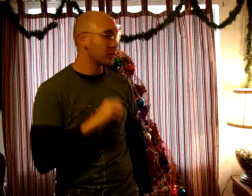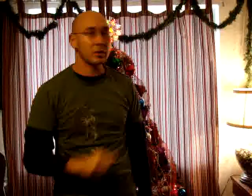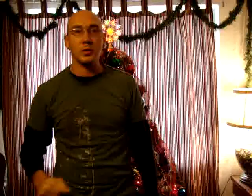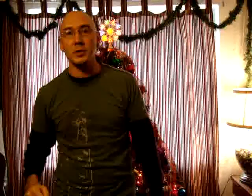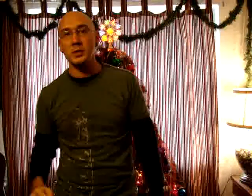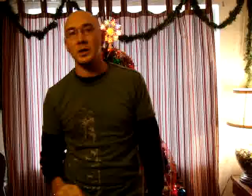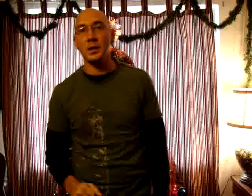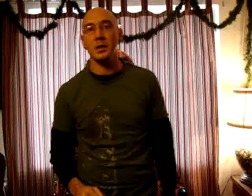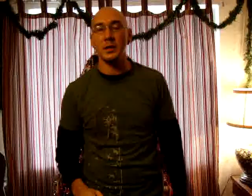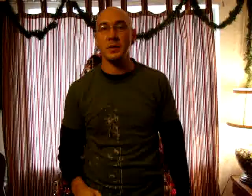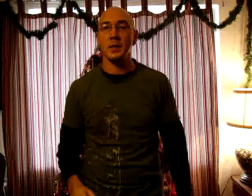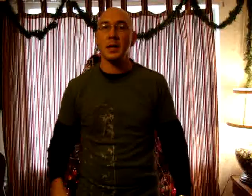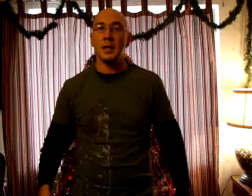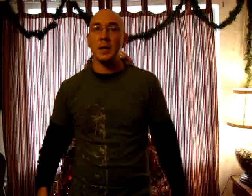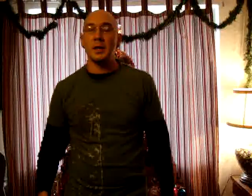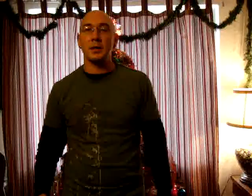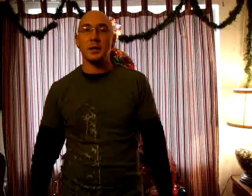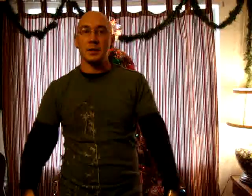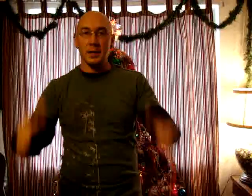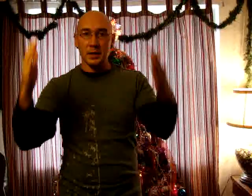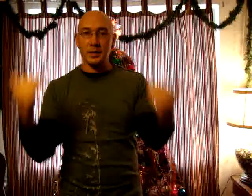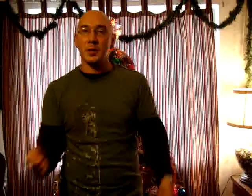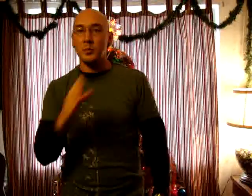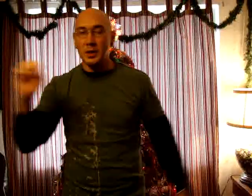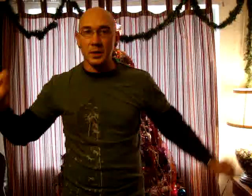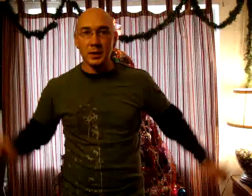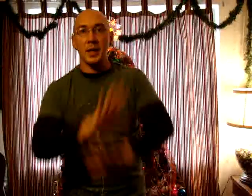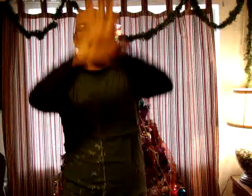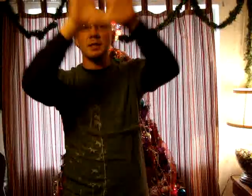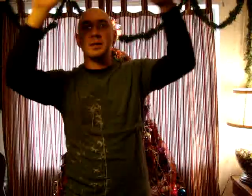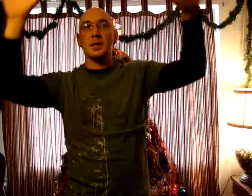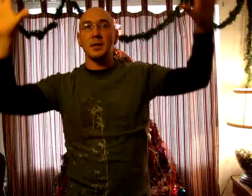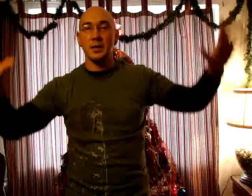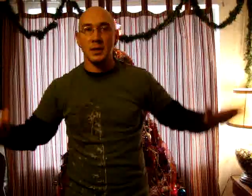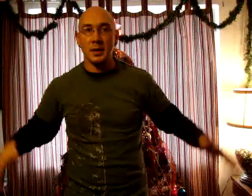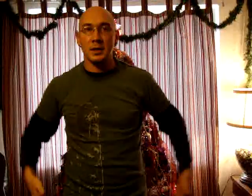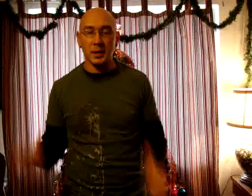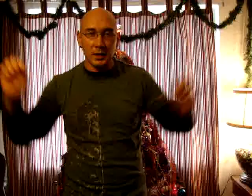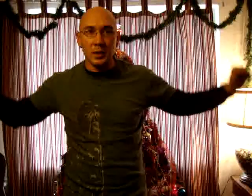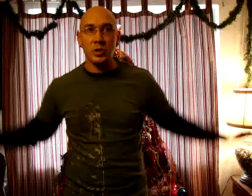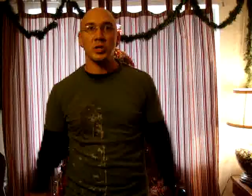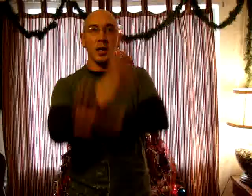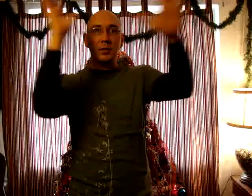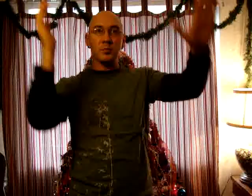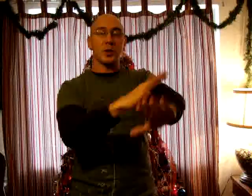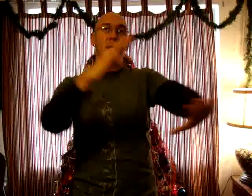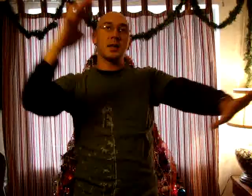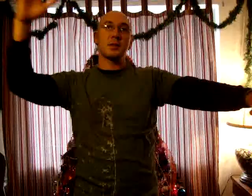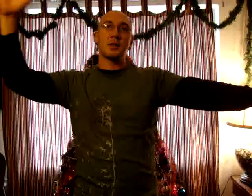Then the chorus again is, let there be light, let it shine bright,